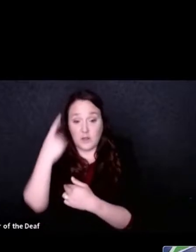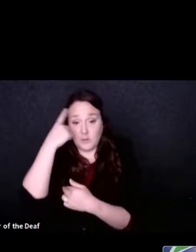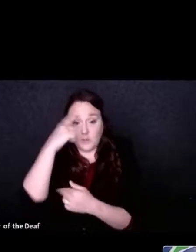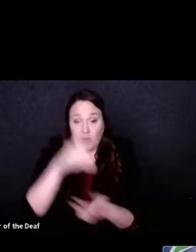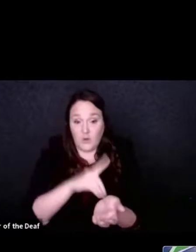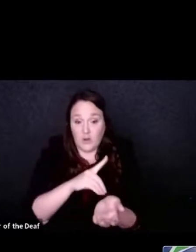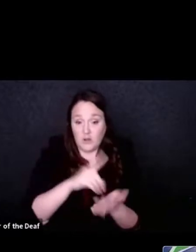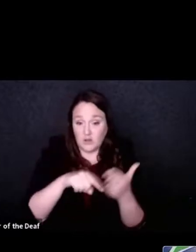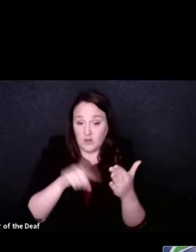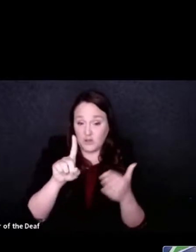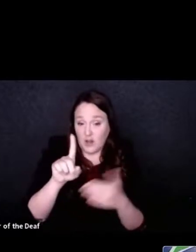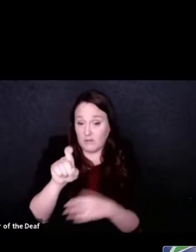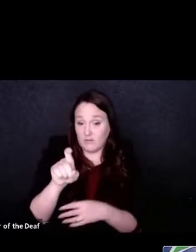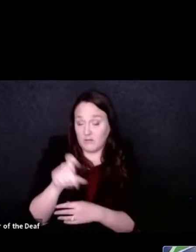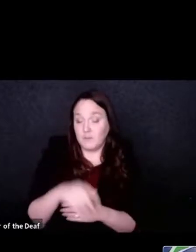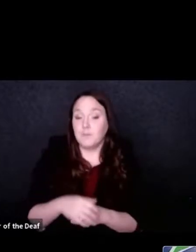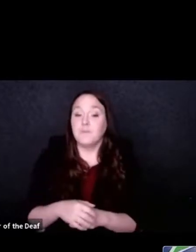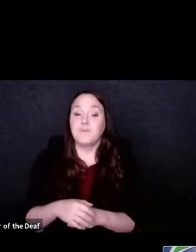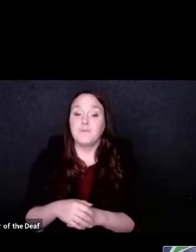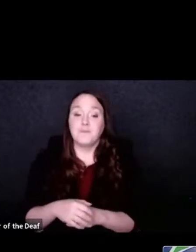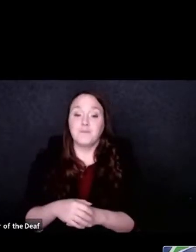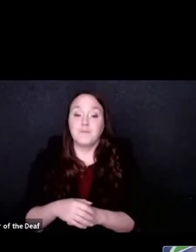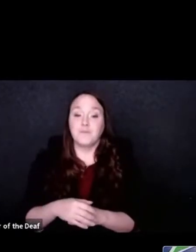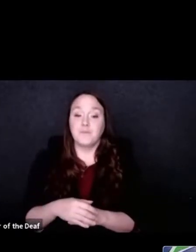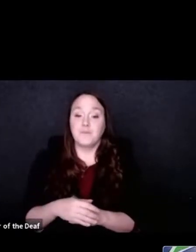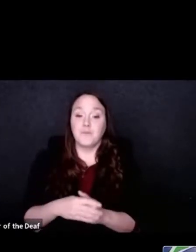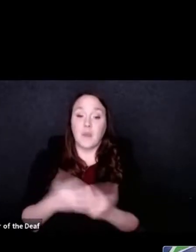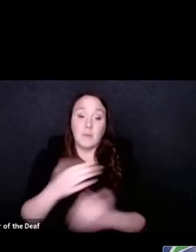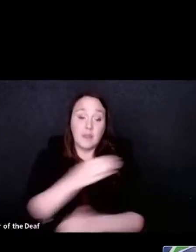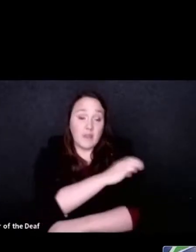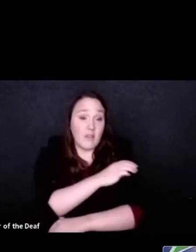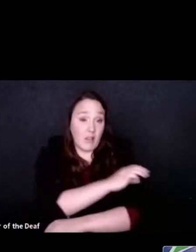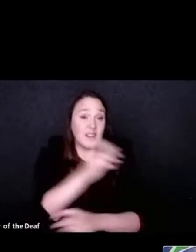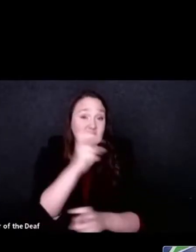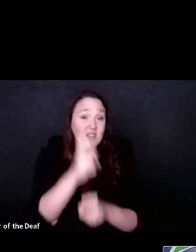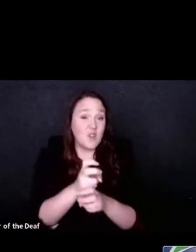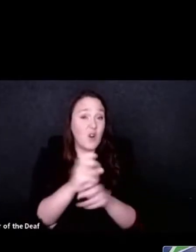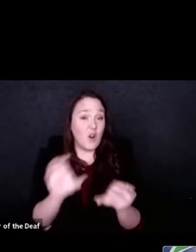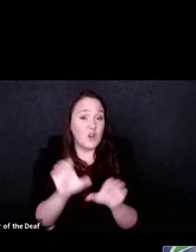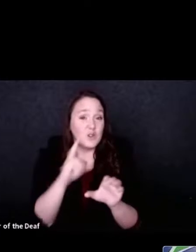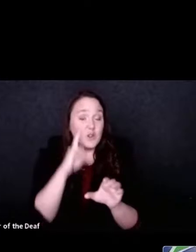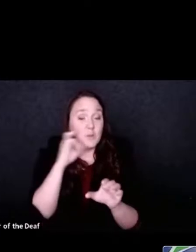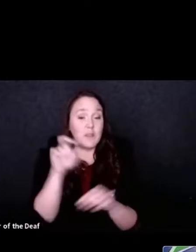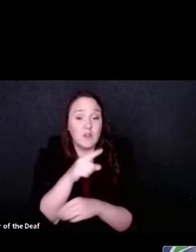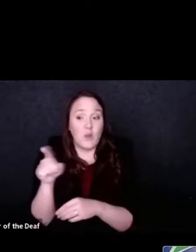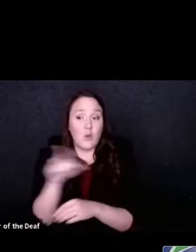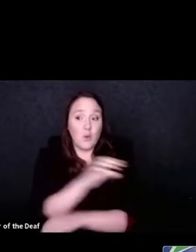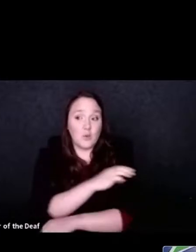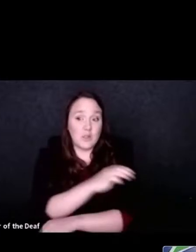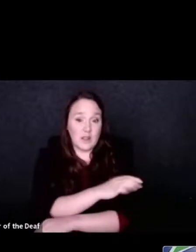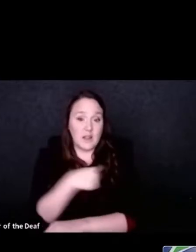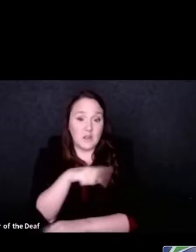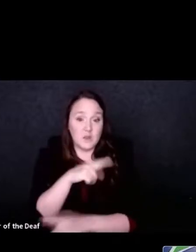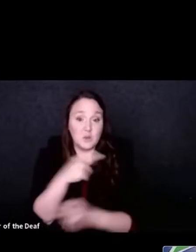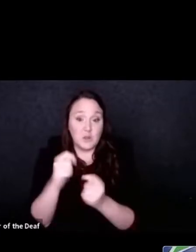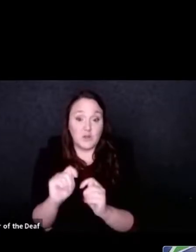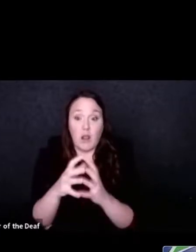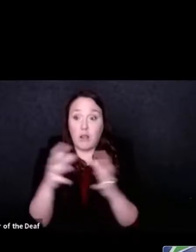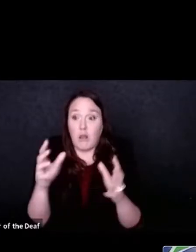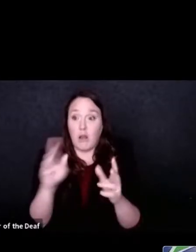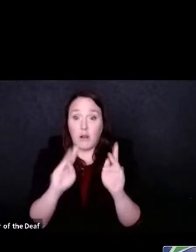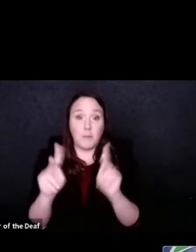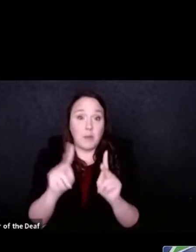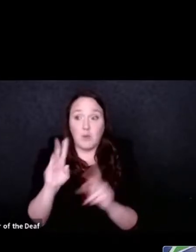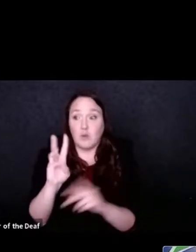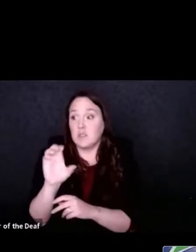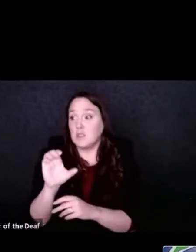check? In the high throughput clinics, that's a hard thing to do because those clinics where we're trying to get a whole lot of people, 600,